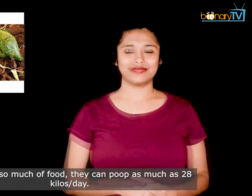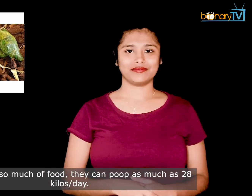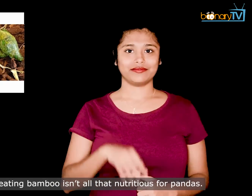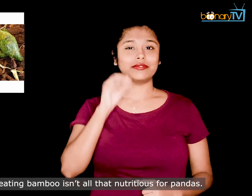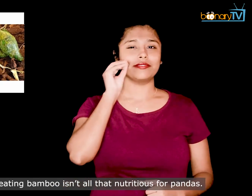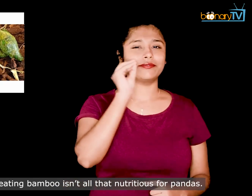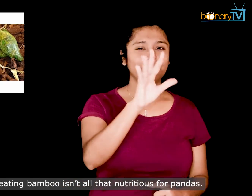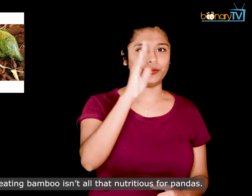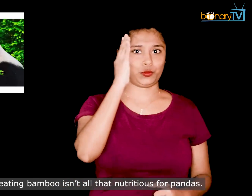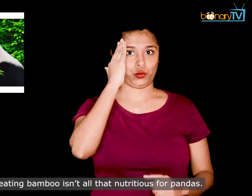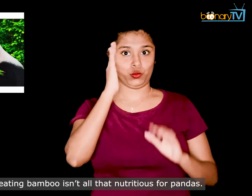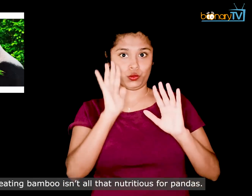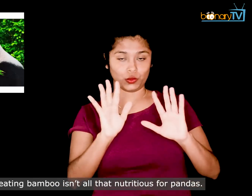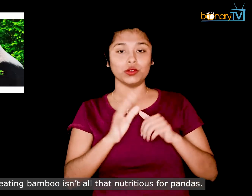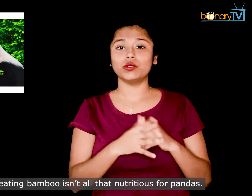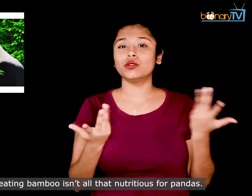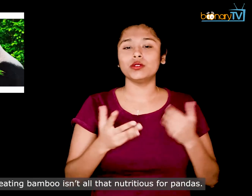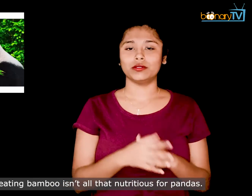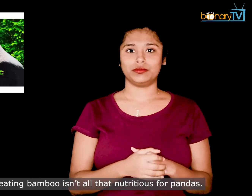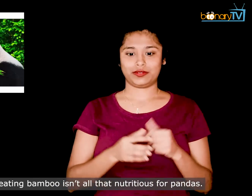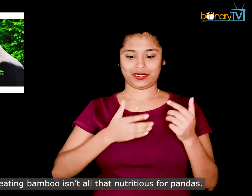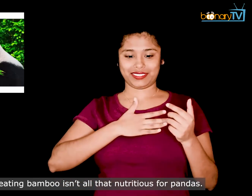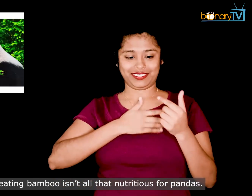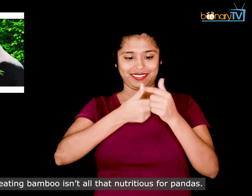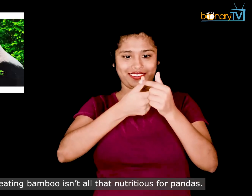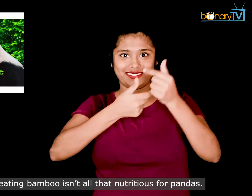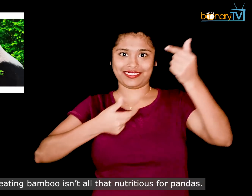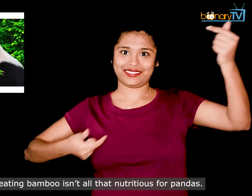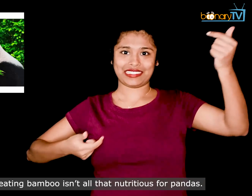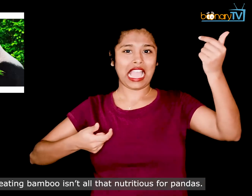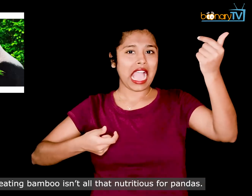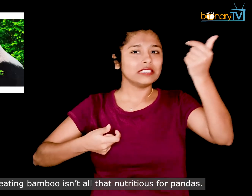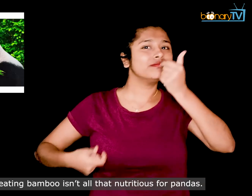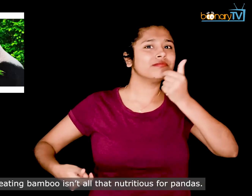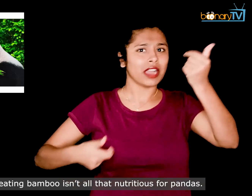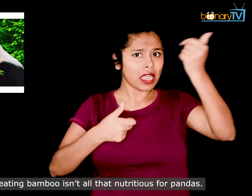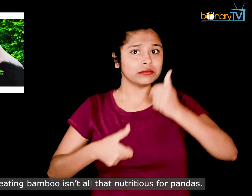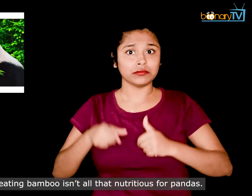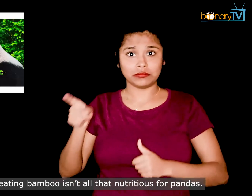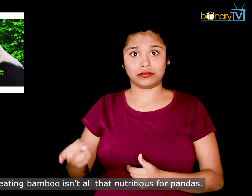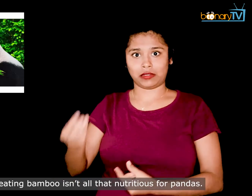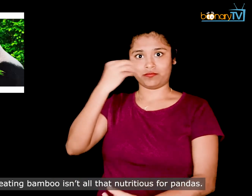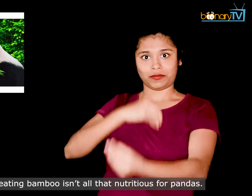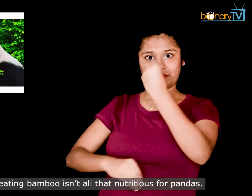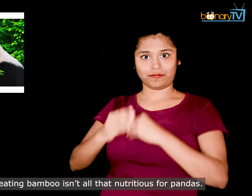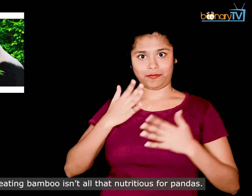Do you know eating bamboo isn't all that nutritious for